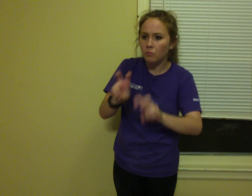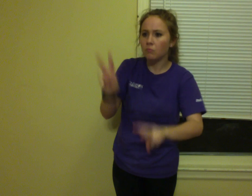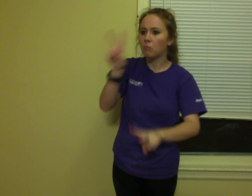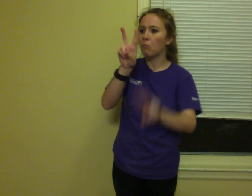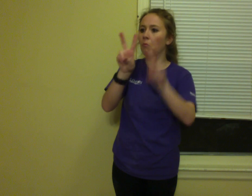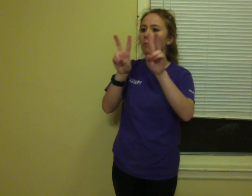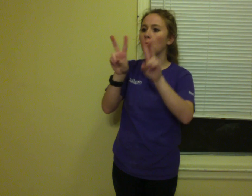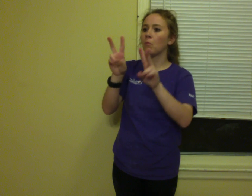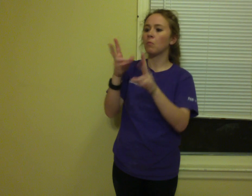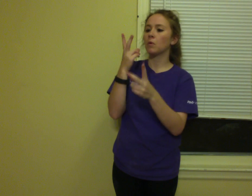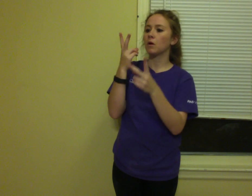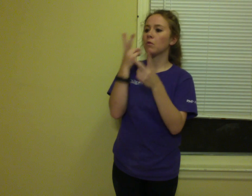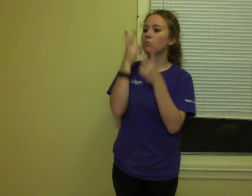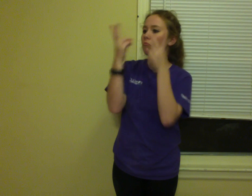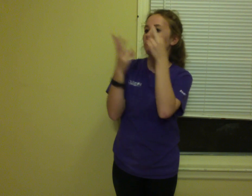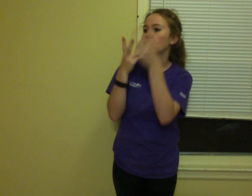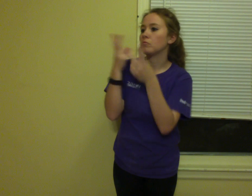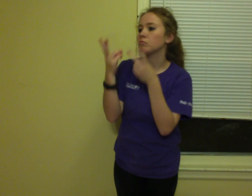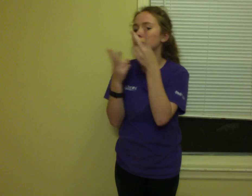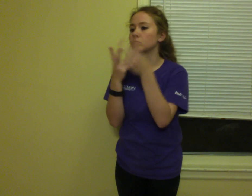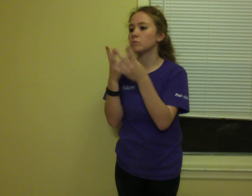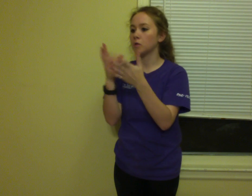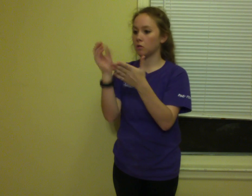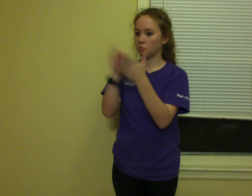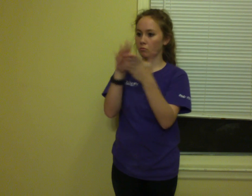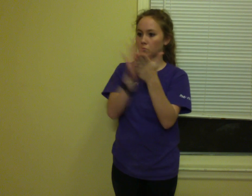analyzing, and reporting.